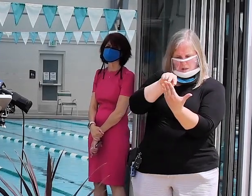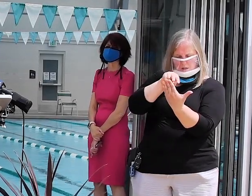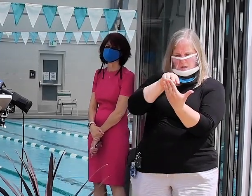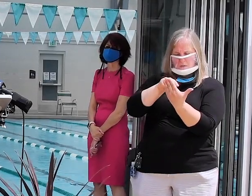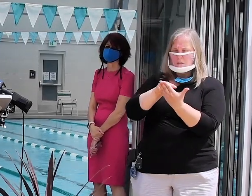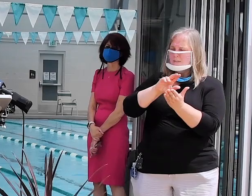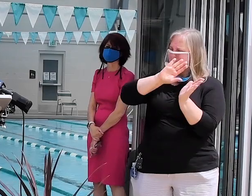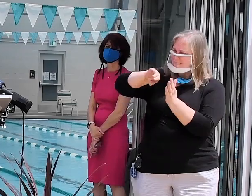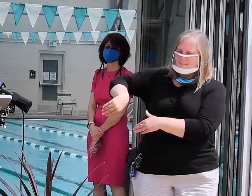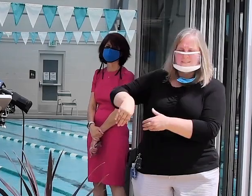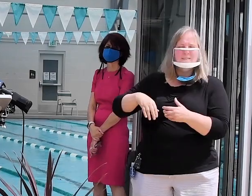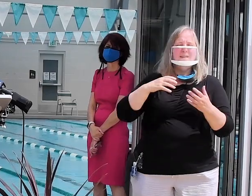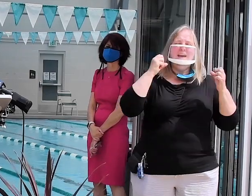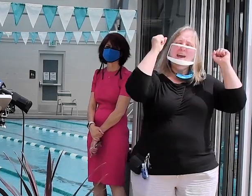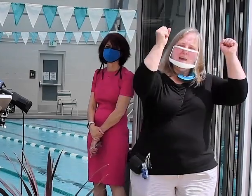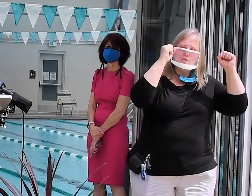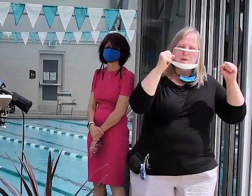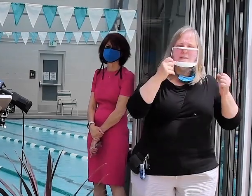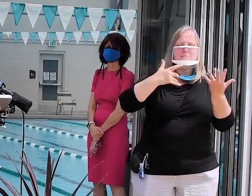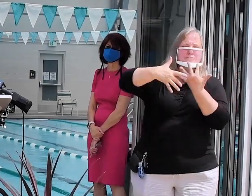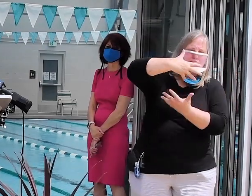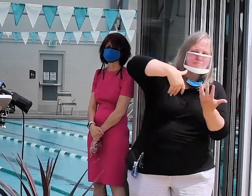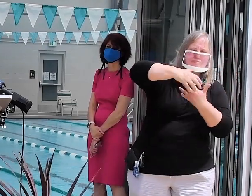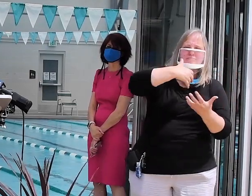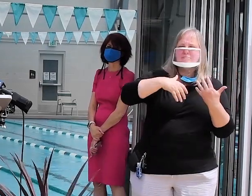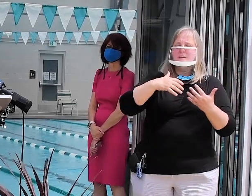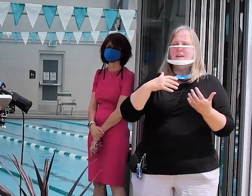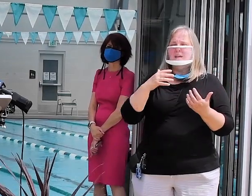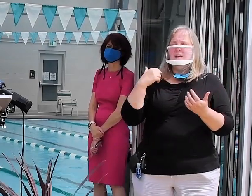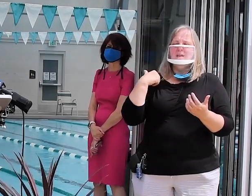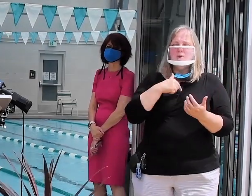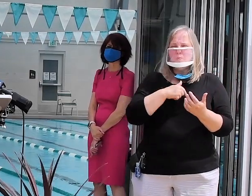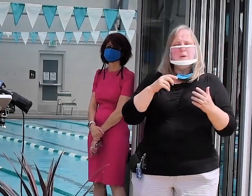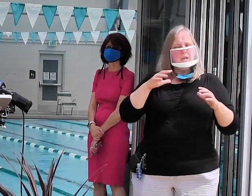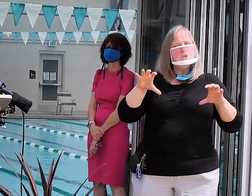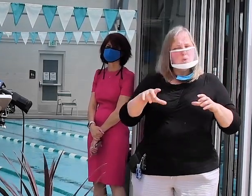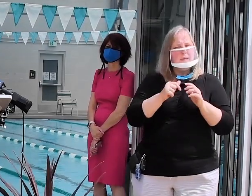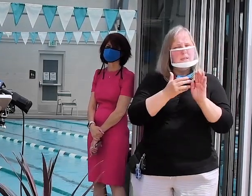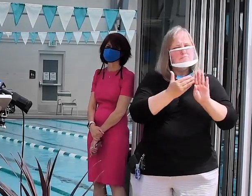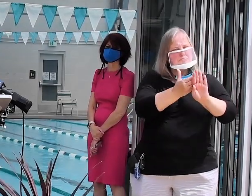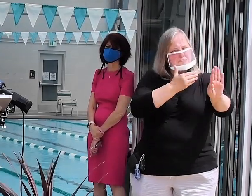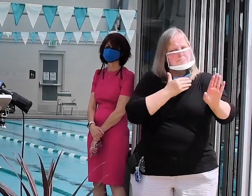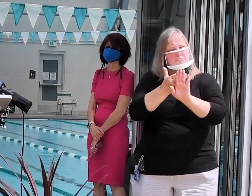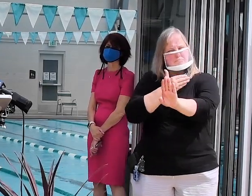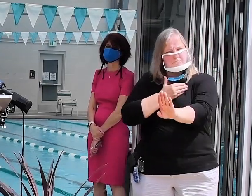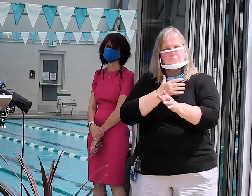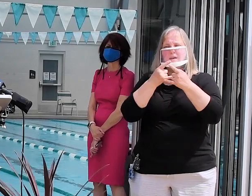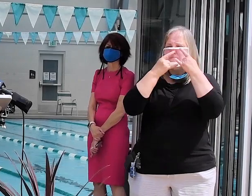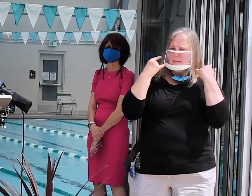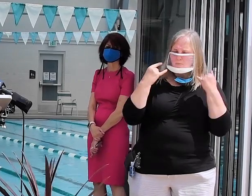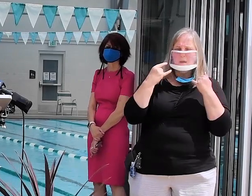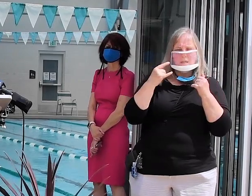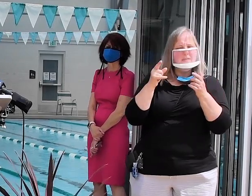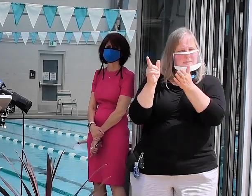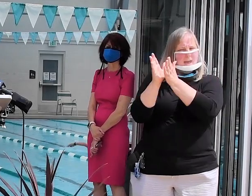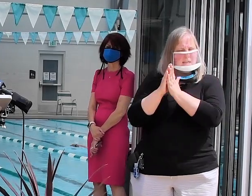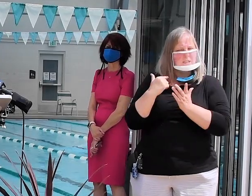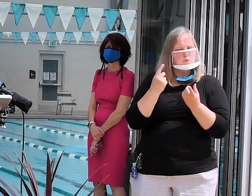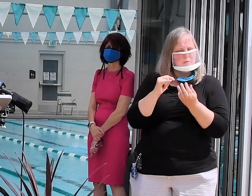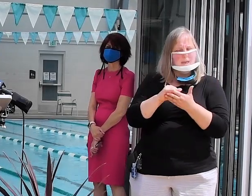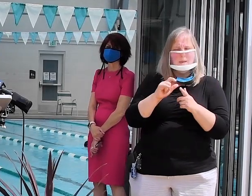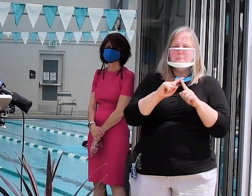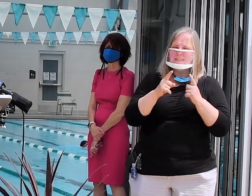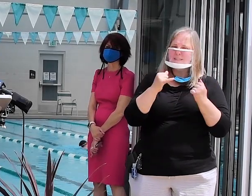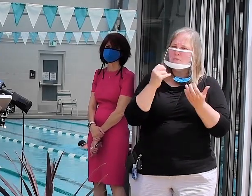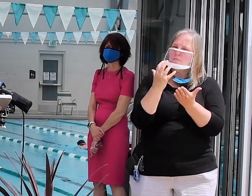exercise. We make sure that they have a lot of camaraderie. We observe everything, the social distancing and the mask wearing that they ask us to do. But they get a chance to socialize